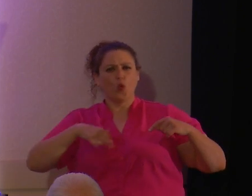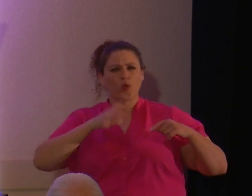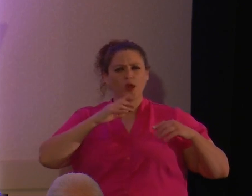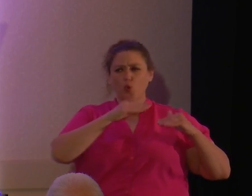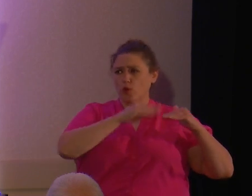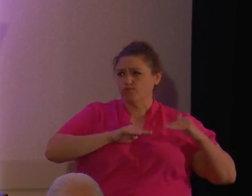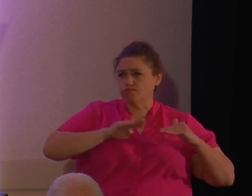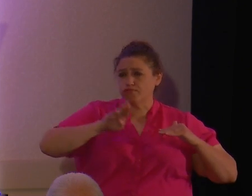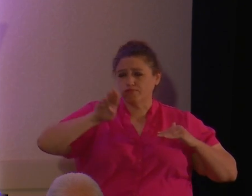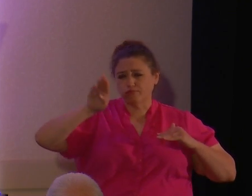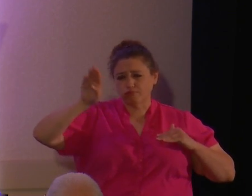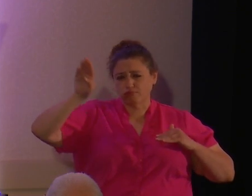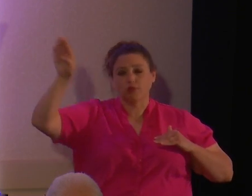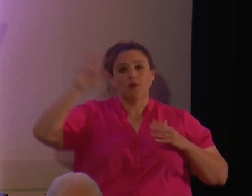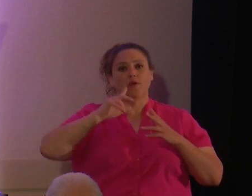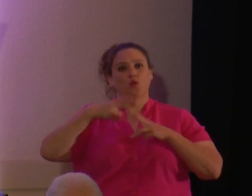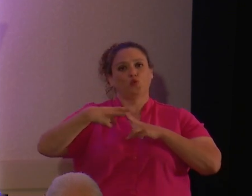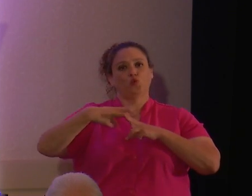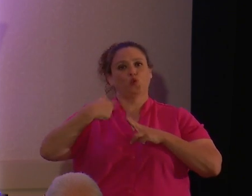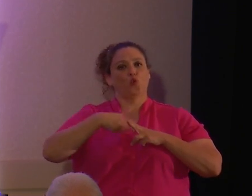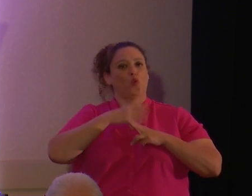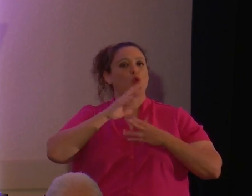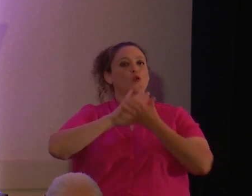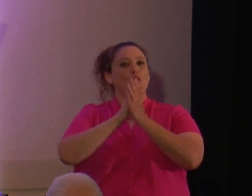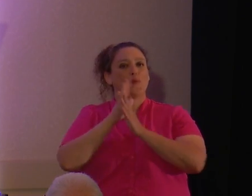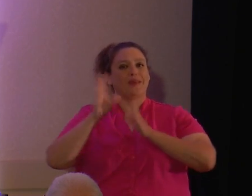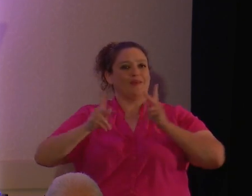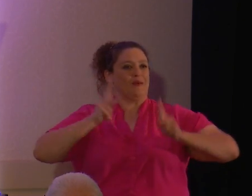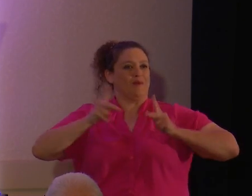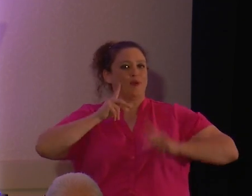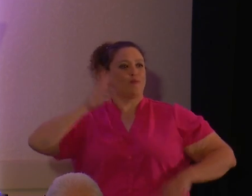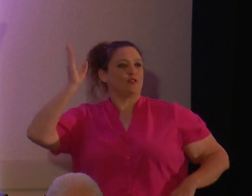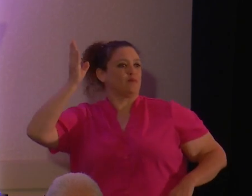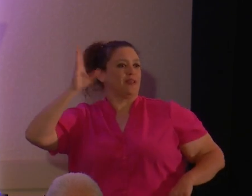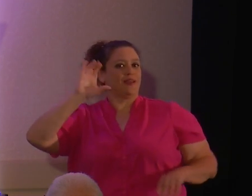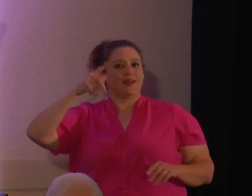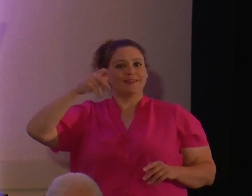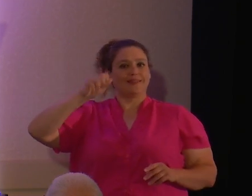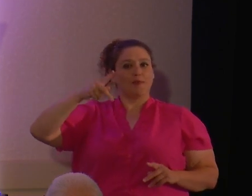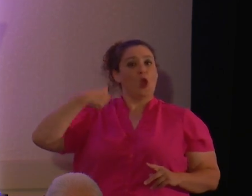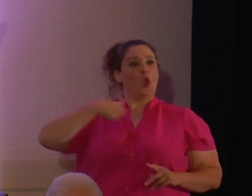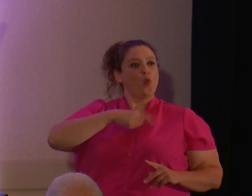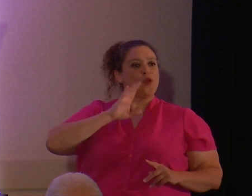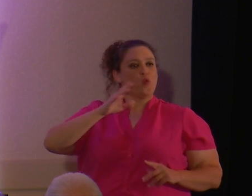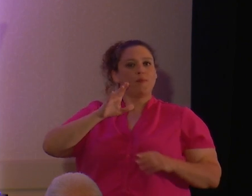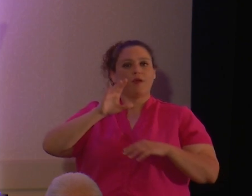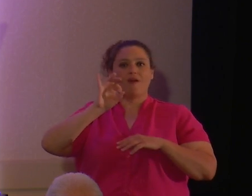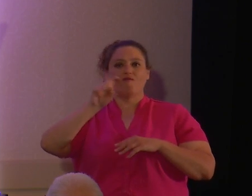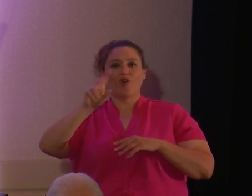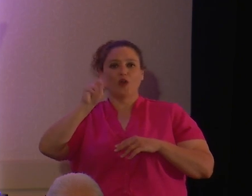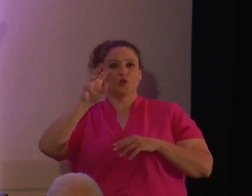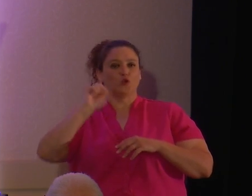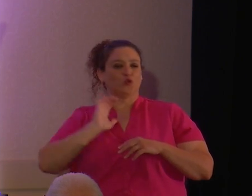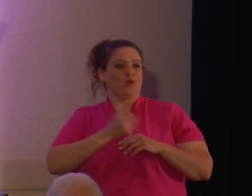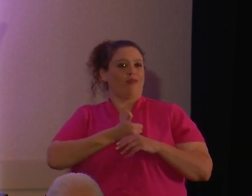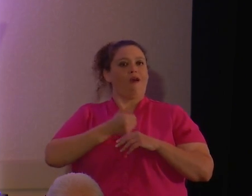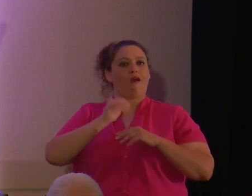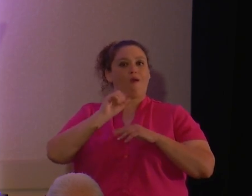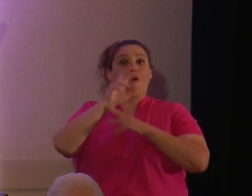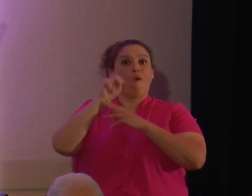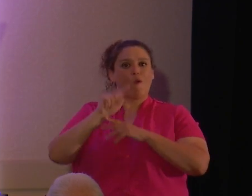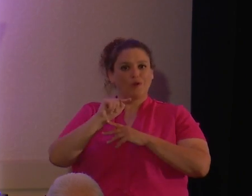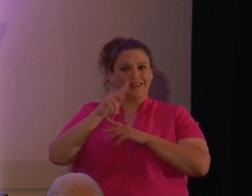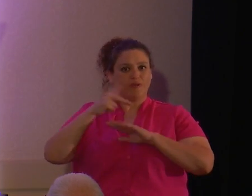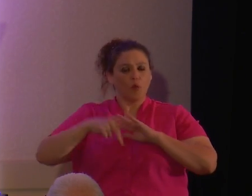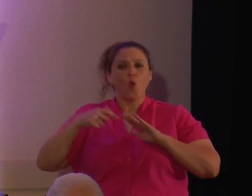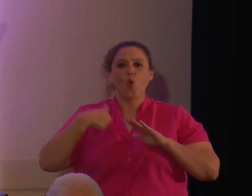pretty soon we'll be the ones speaking at CPAC. We'll be the ones on Fox News with our own television shows. We're going to be taking this